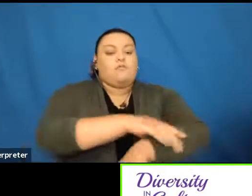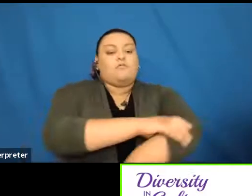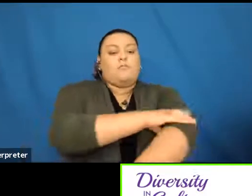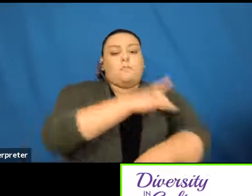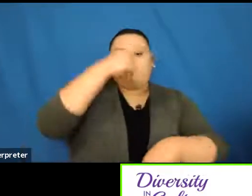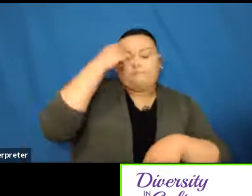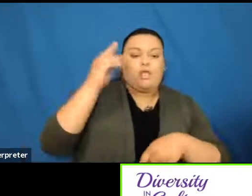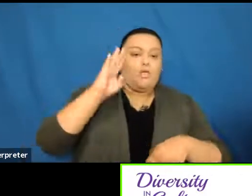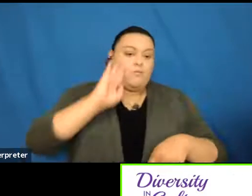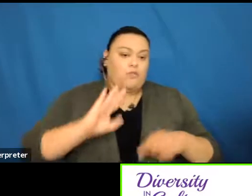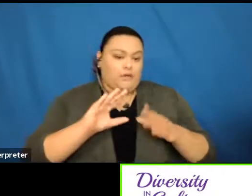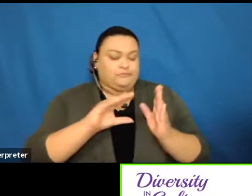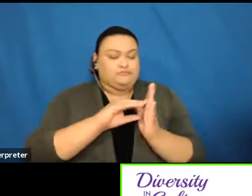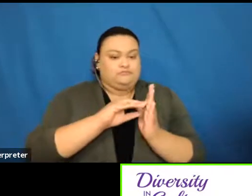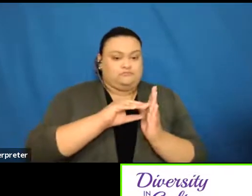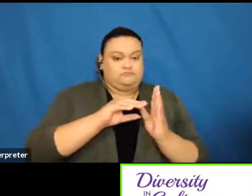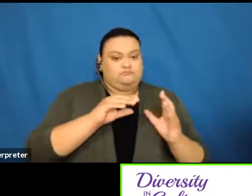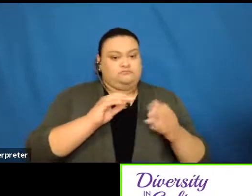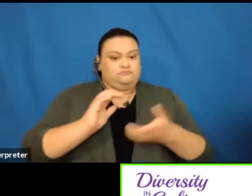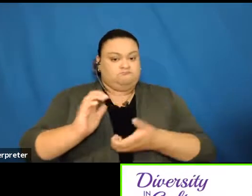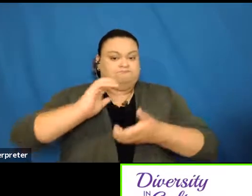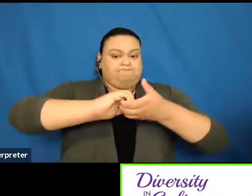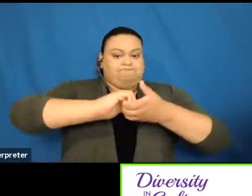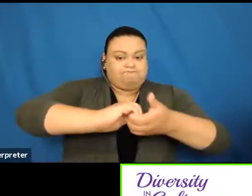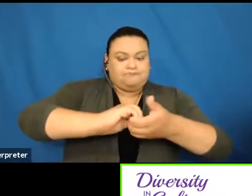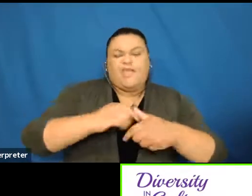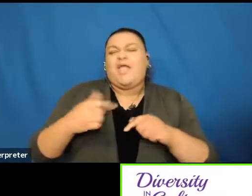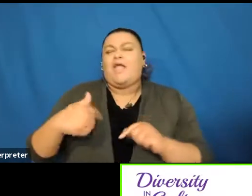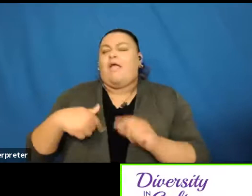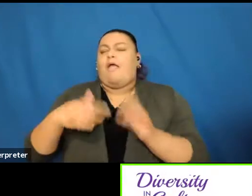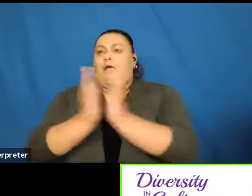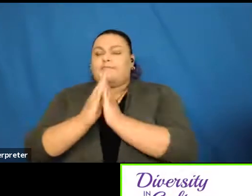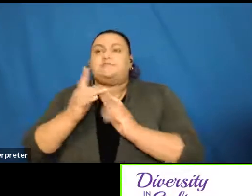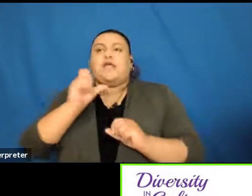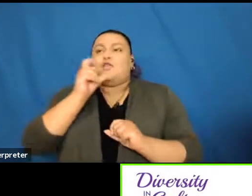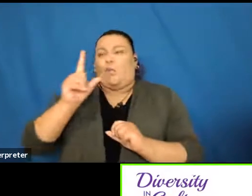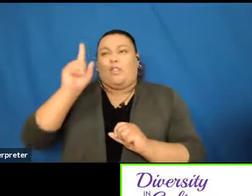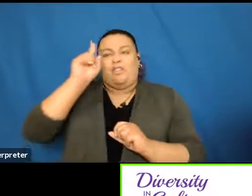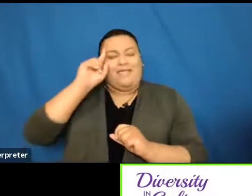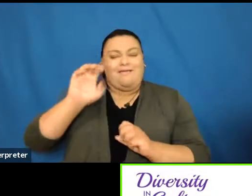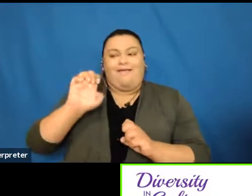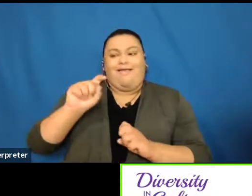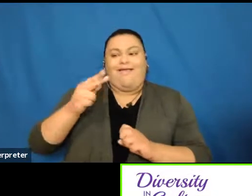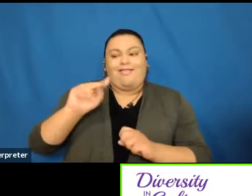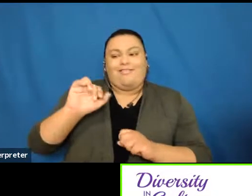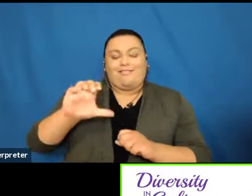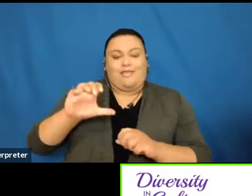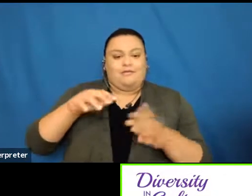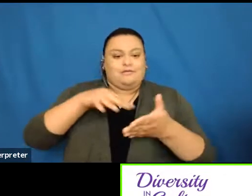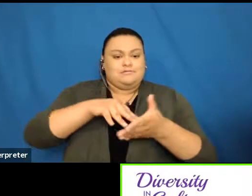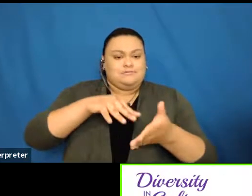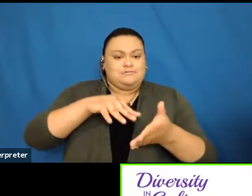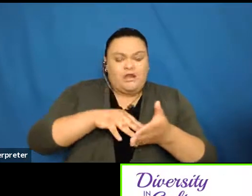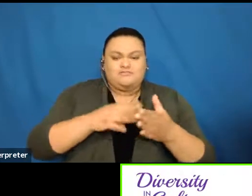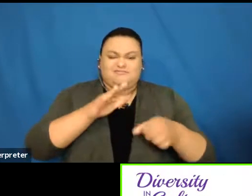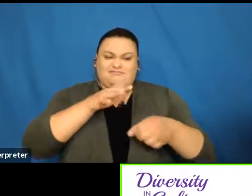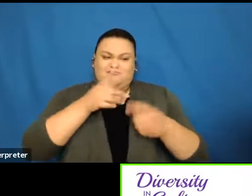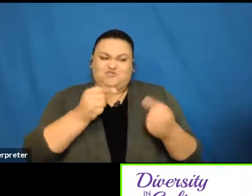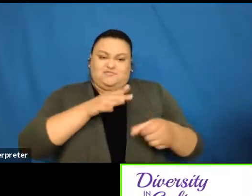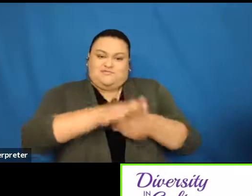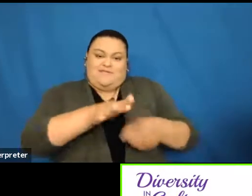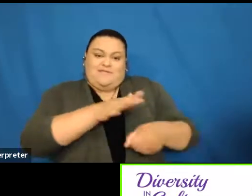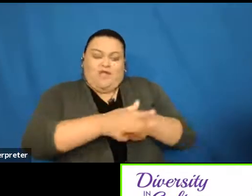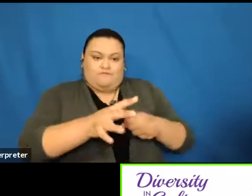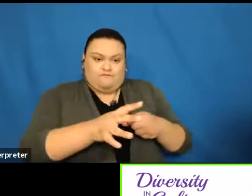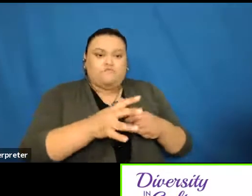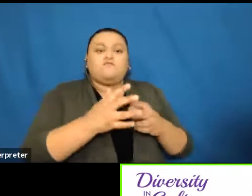studies will do enough to address decolonization of the mind, inequities, or injustices. What are